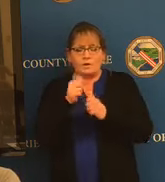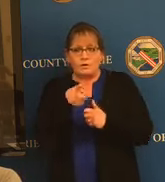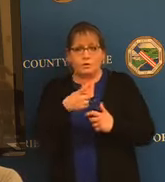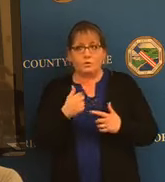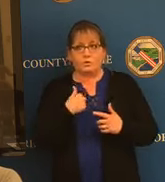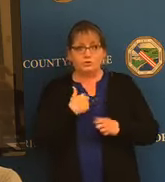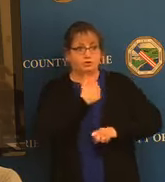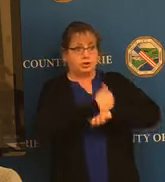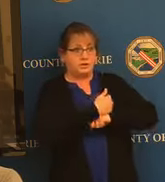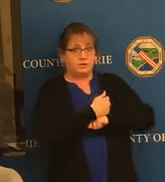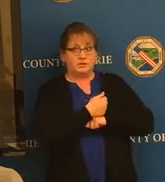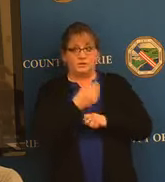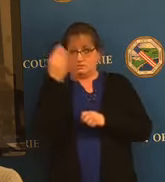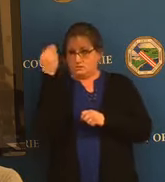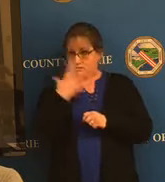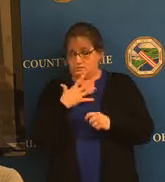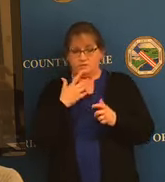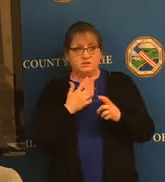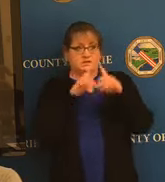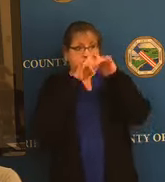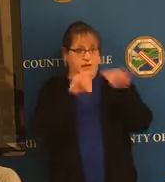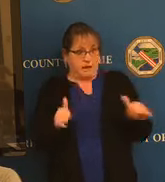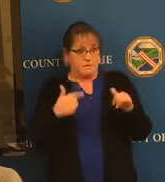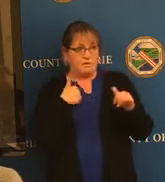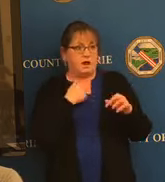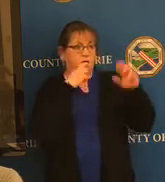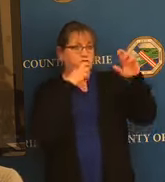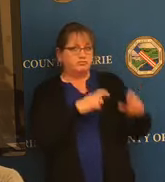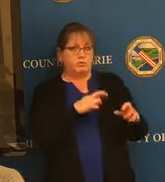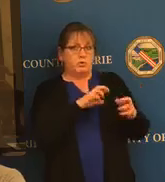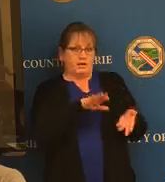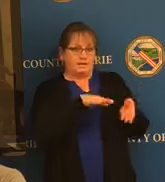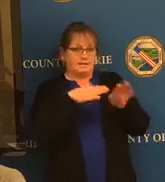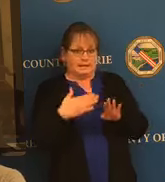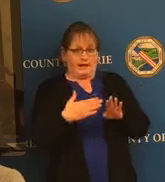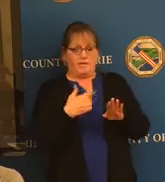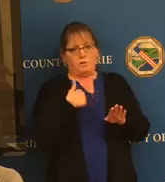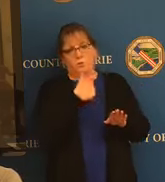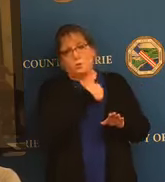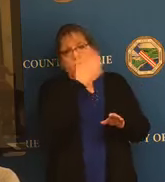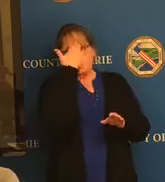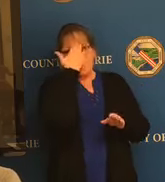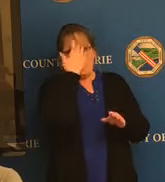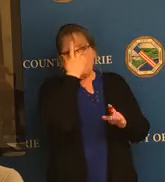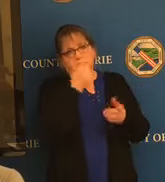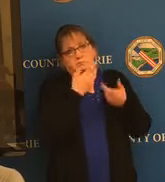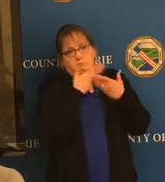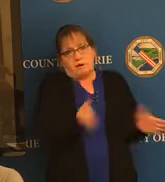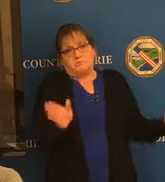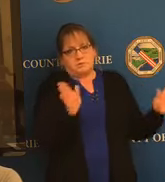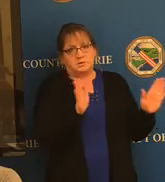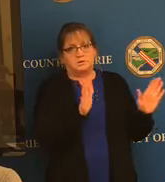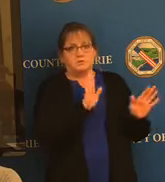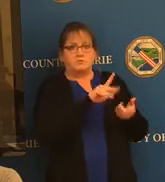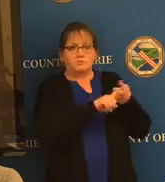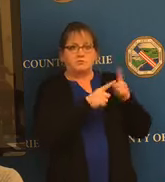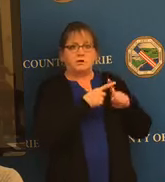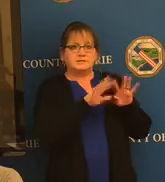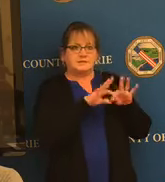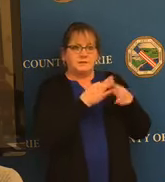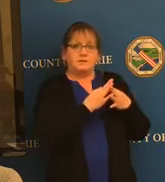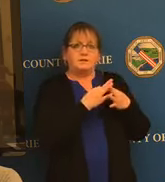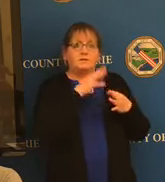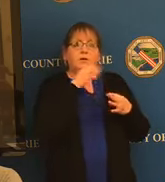because at the same time I was getting that information, I was reporting on the death of what we now know, because it's been announced publicly by her friends and family, of